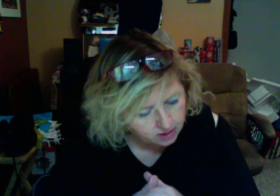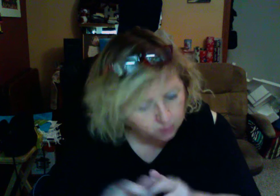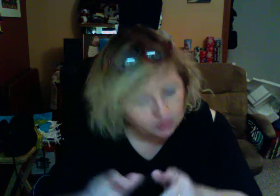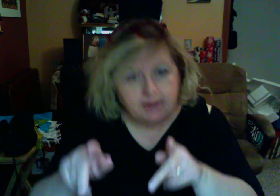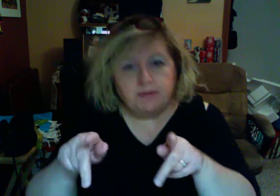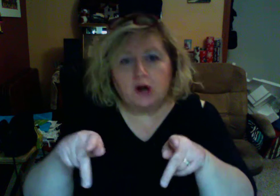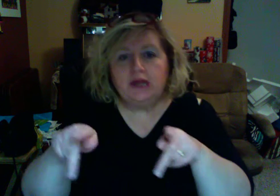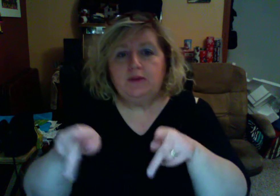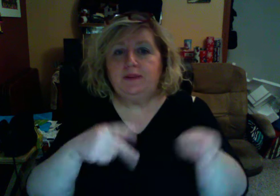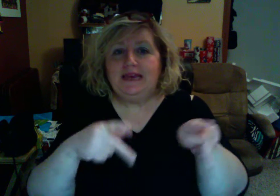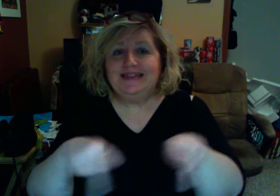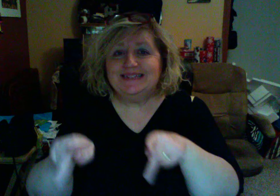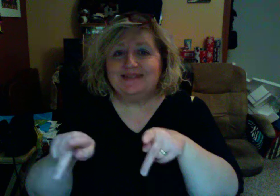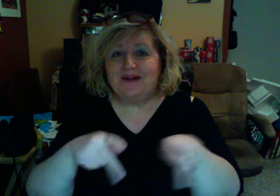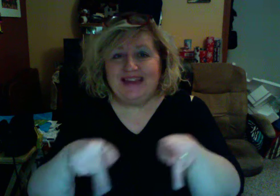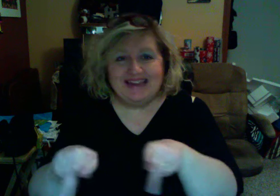We had party with P's, party.